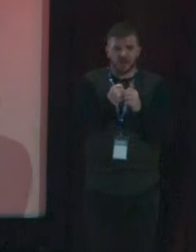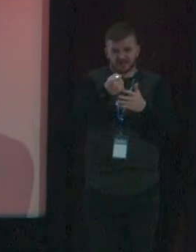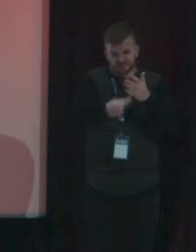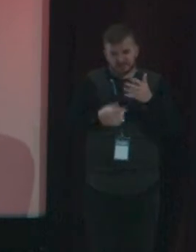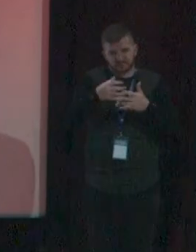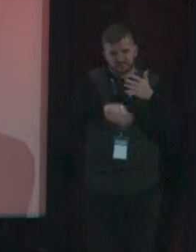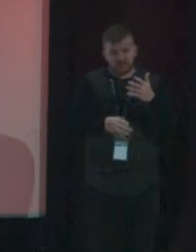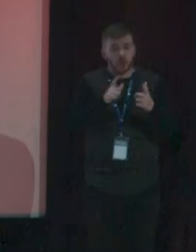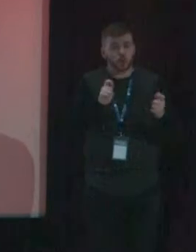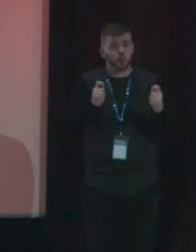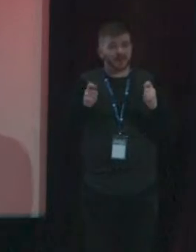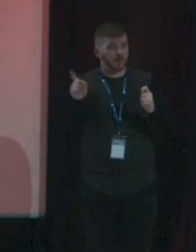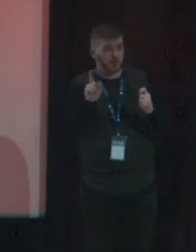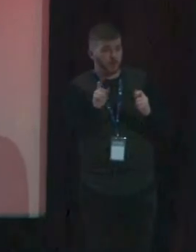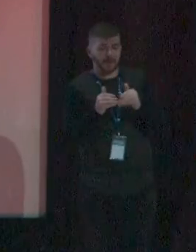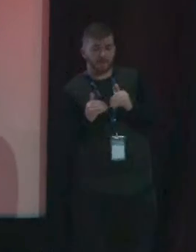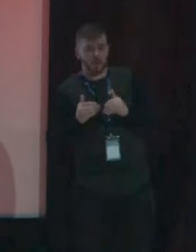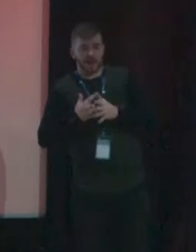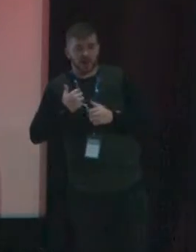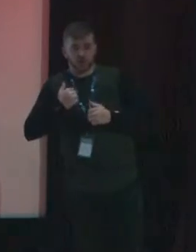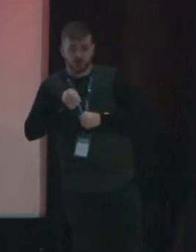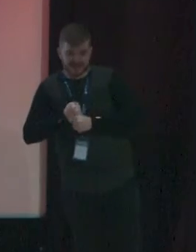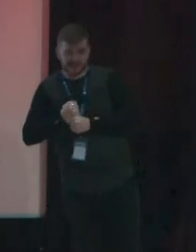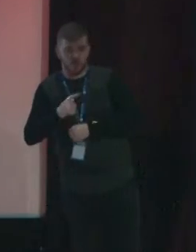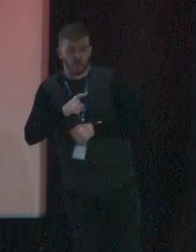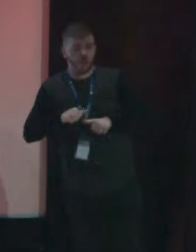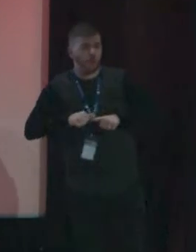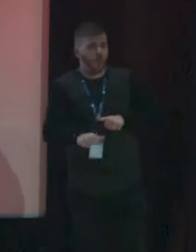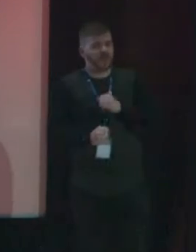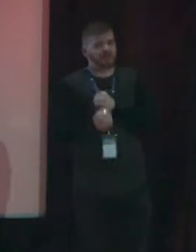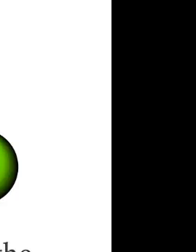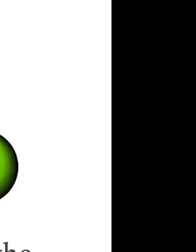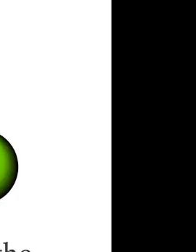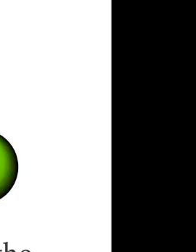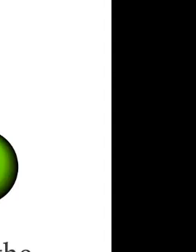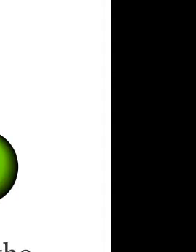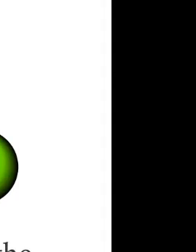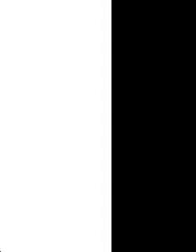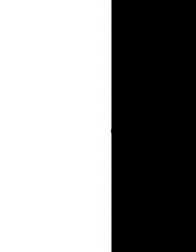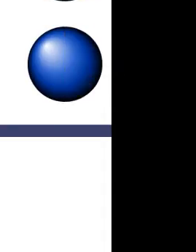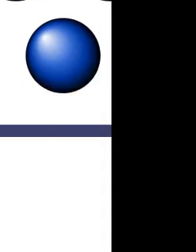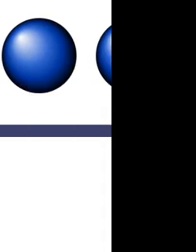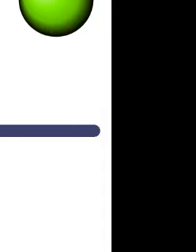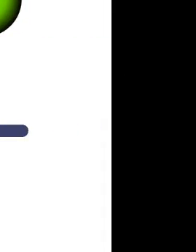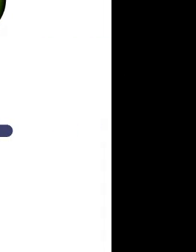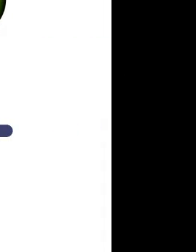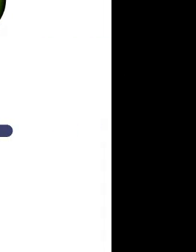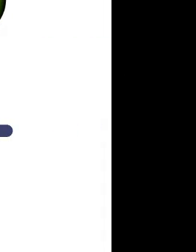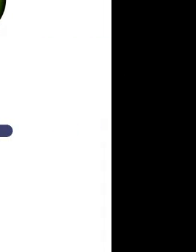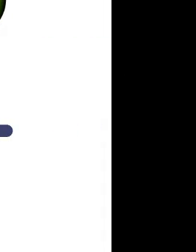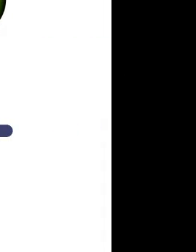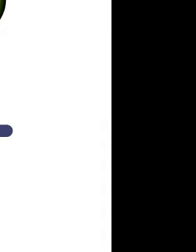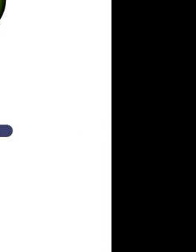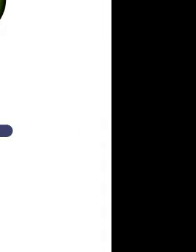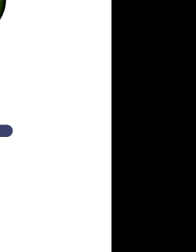events in it, and the twist is a little bit more agency because the order of events has a little bit more wiggle room in it. Now, for my